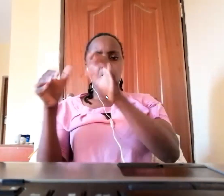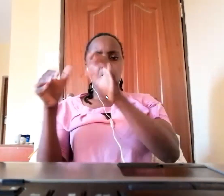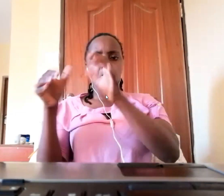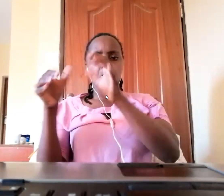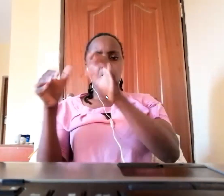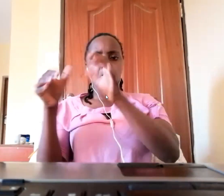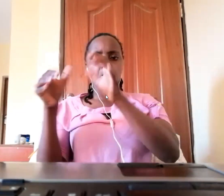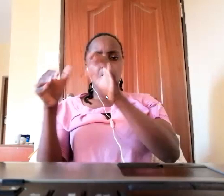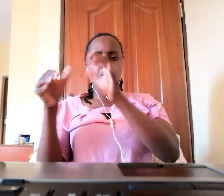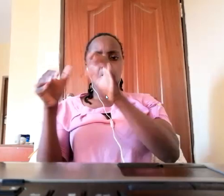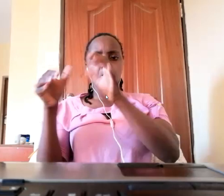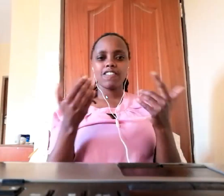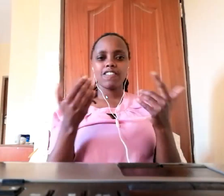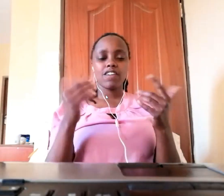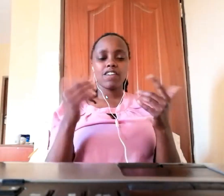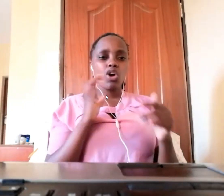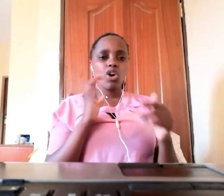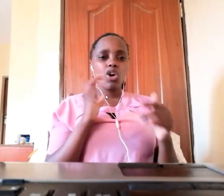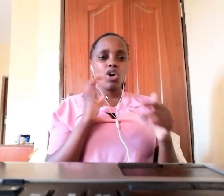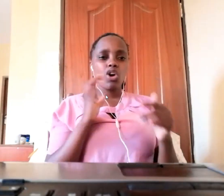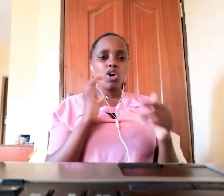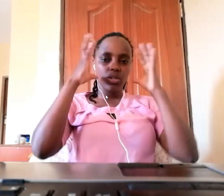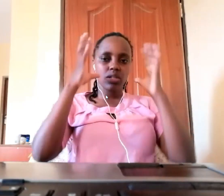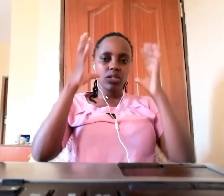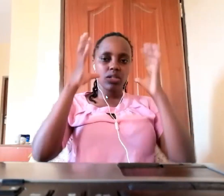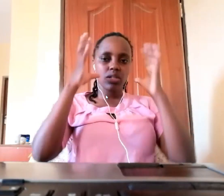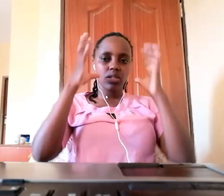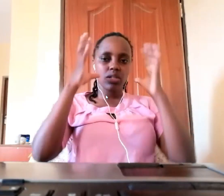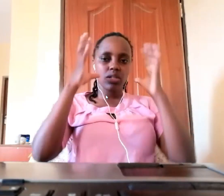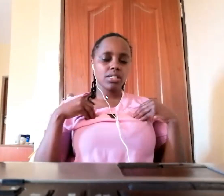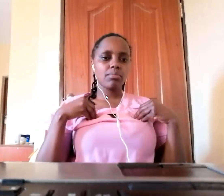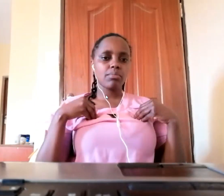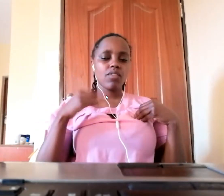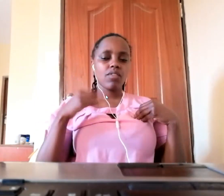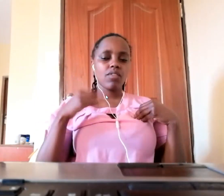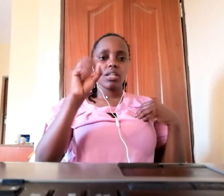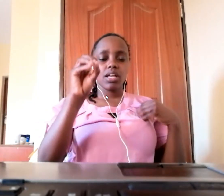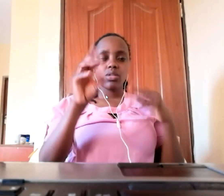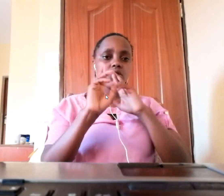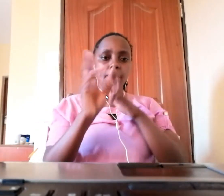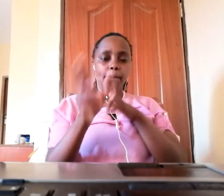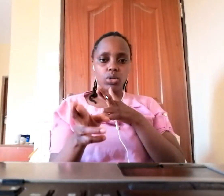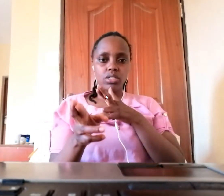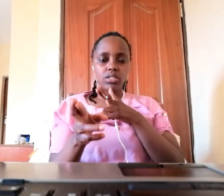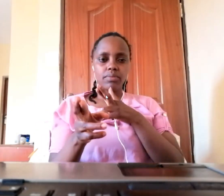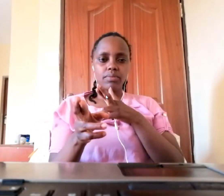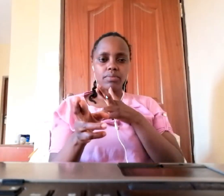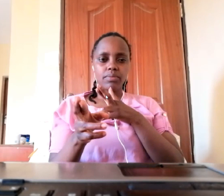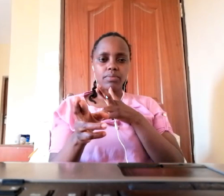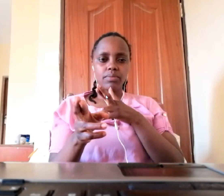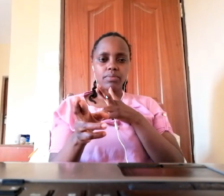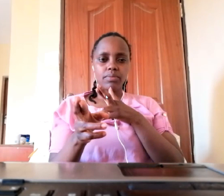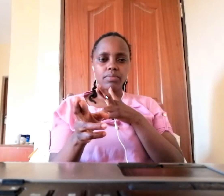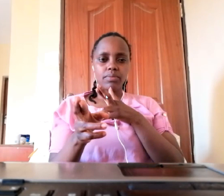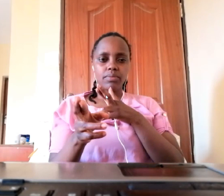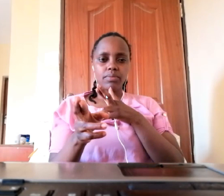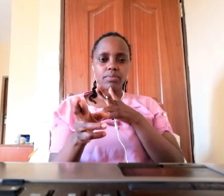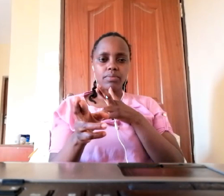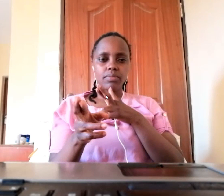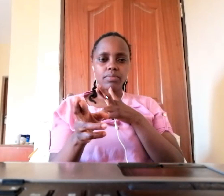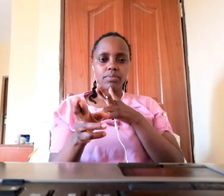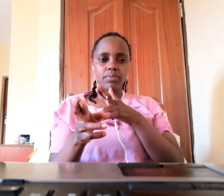country, the committee may also decide to receive a CSO report on the situation of children's rights